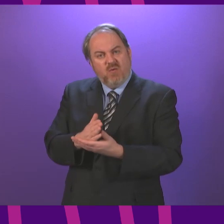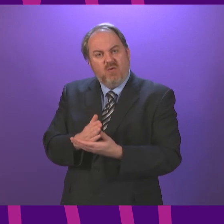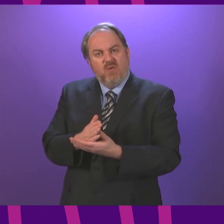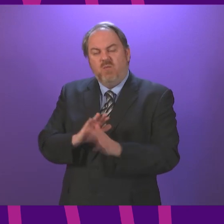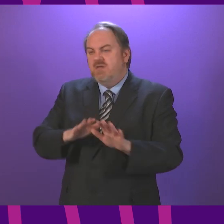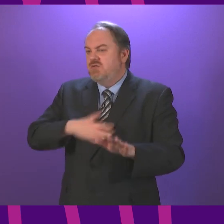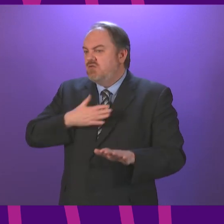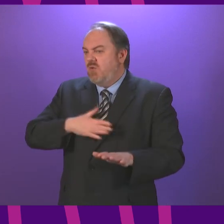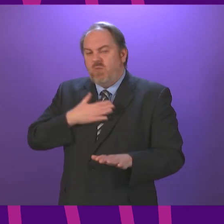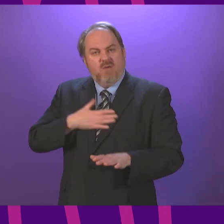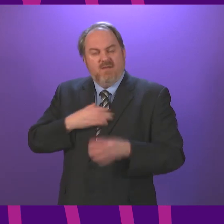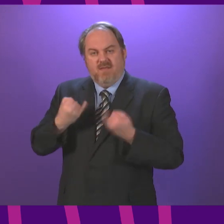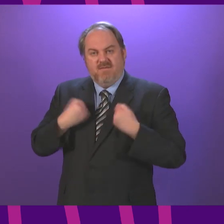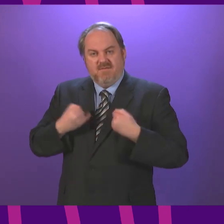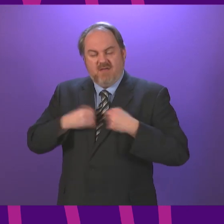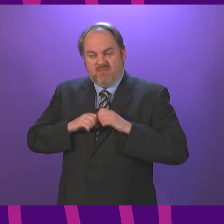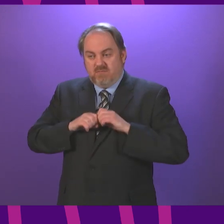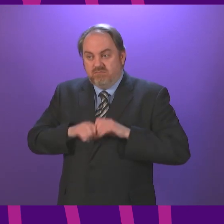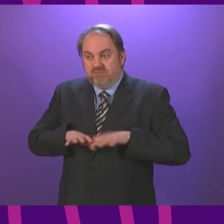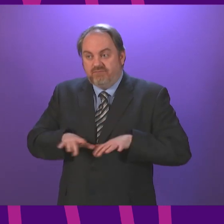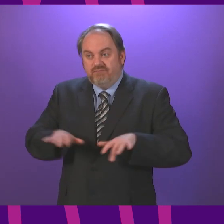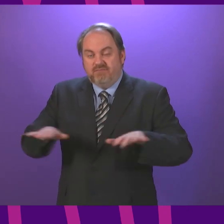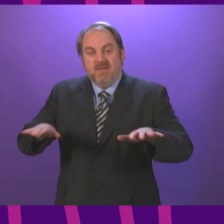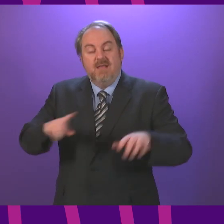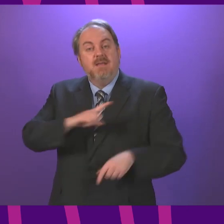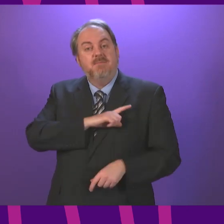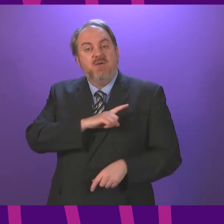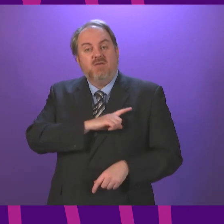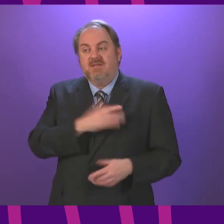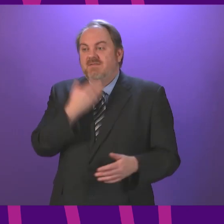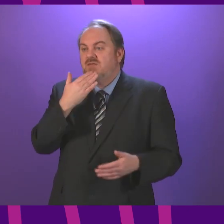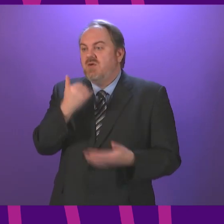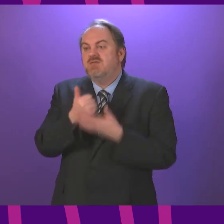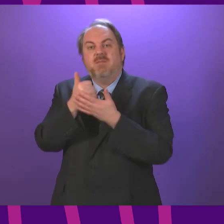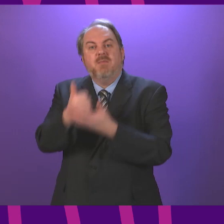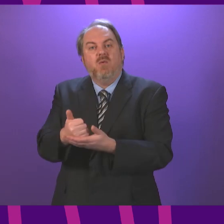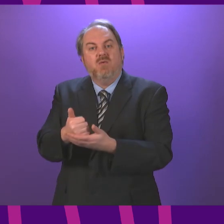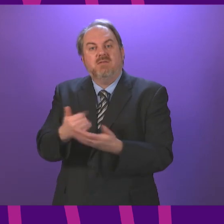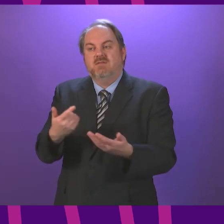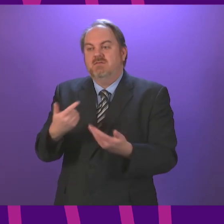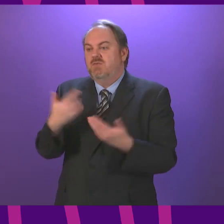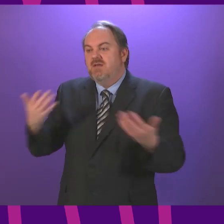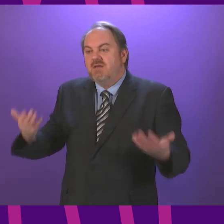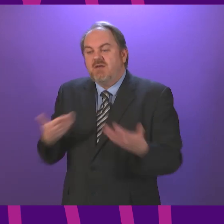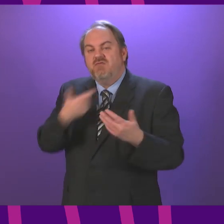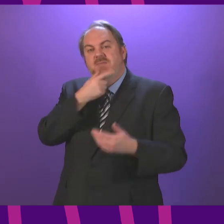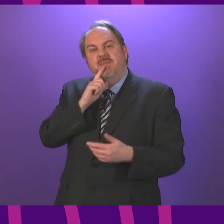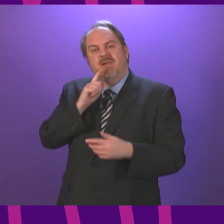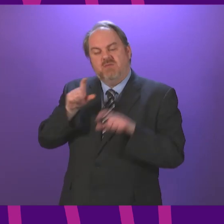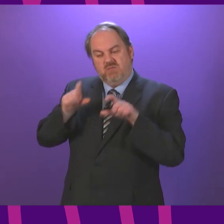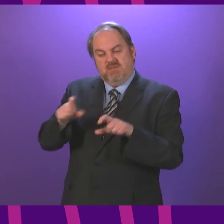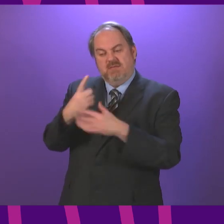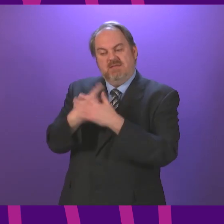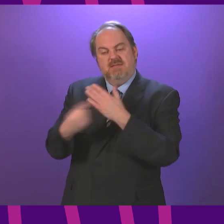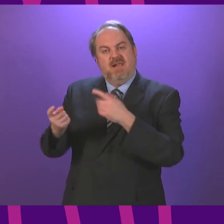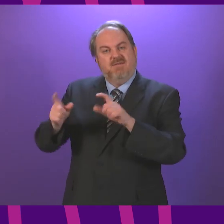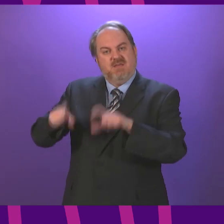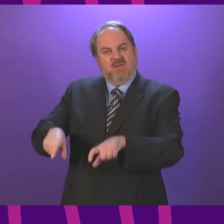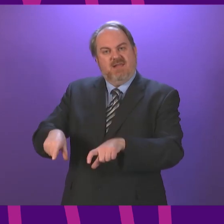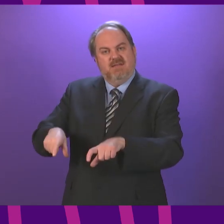risking the spread of the virus through the lack of availability of the support people need to self-isolate. That is something we take seriously. As we go into